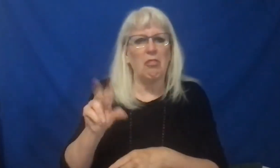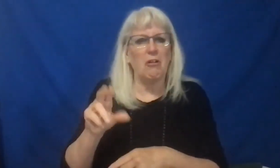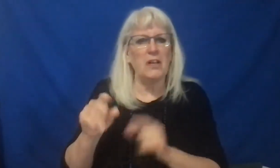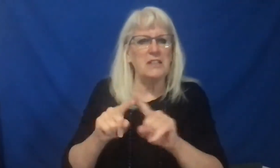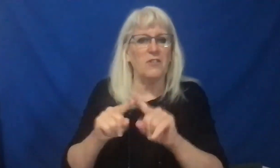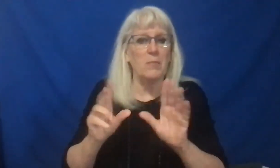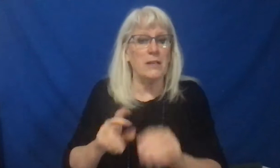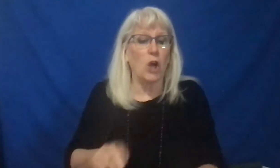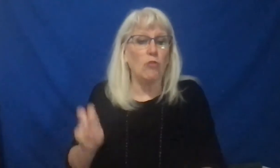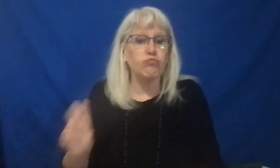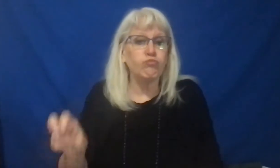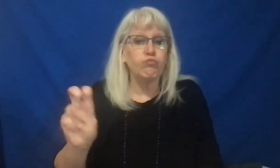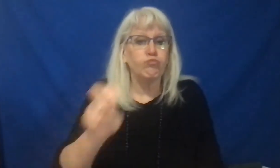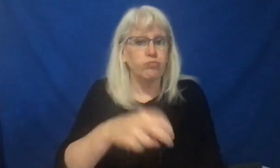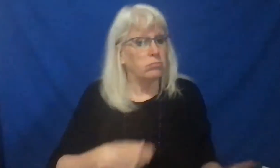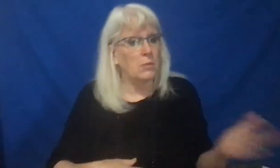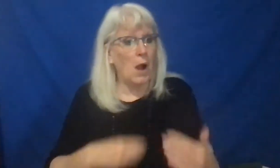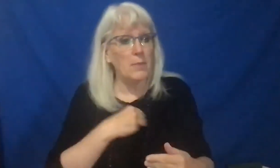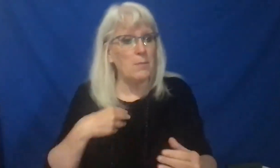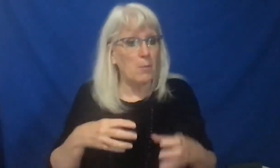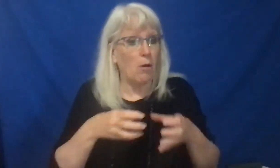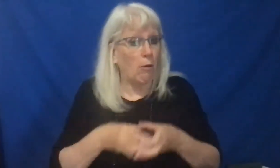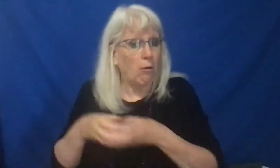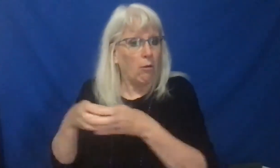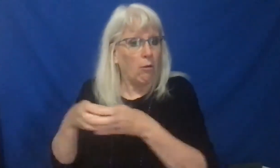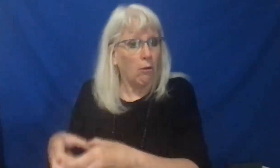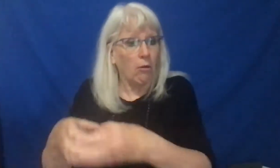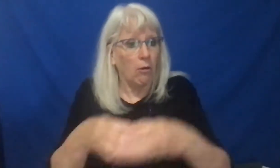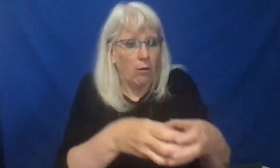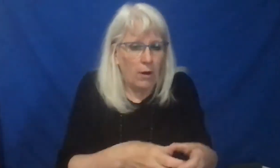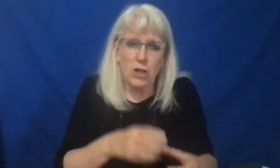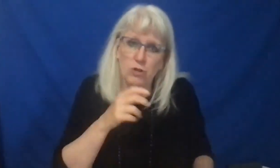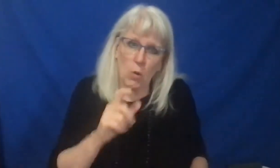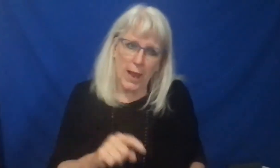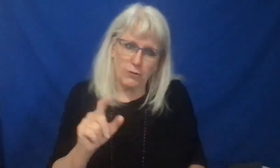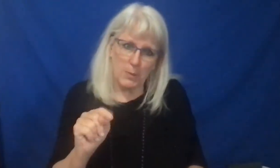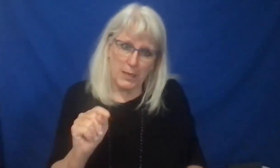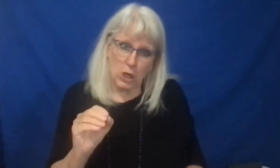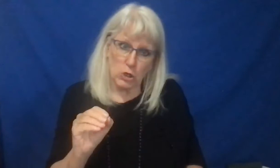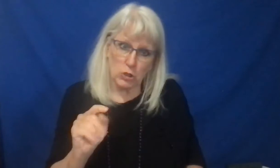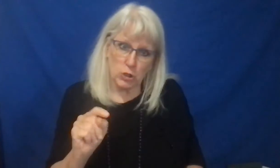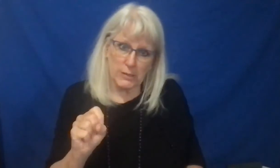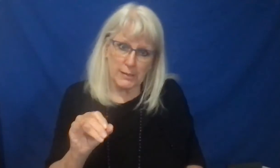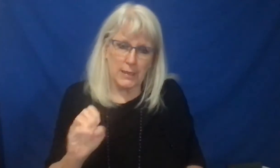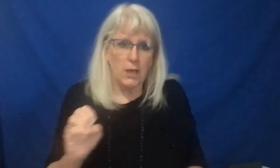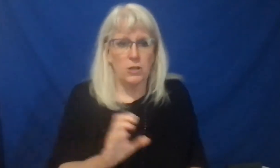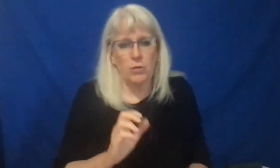And they invited me to be a member of that group. And they said, well, you don't have to be a Tootsie, you can be a Totsie. And so I became